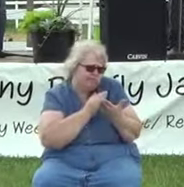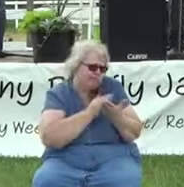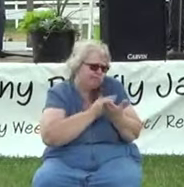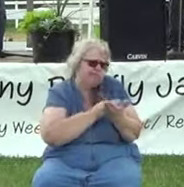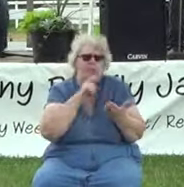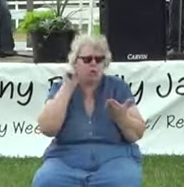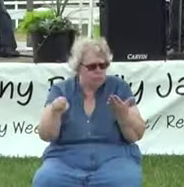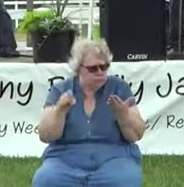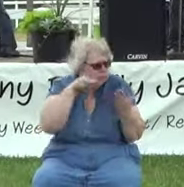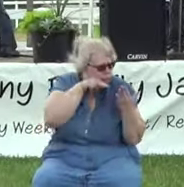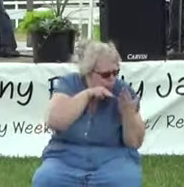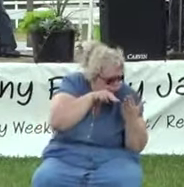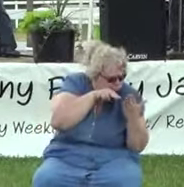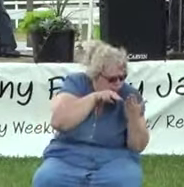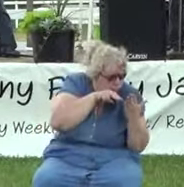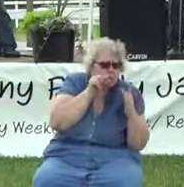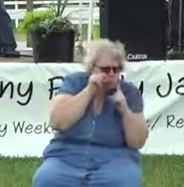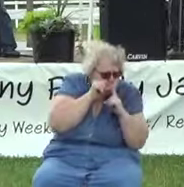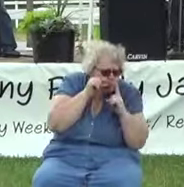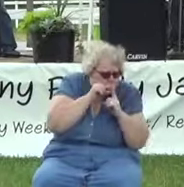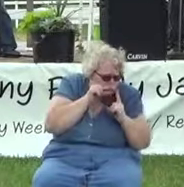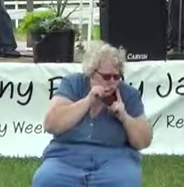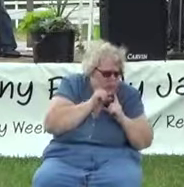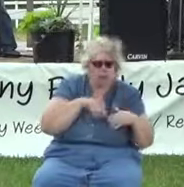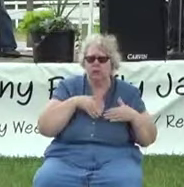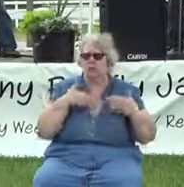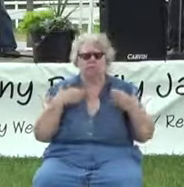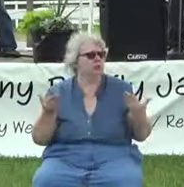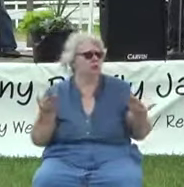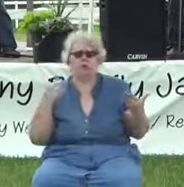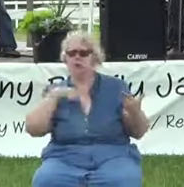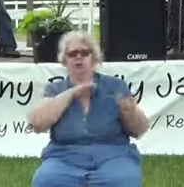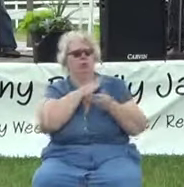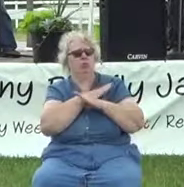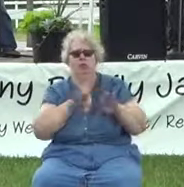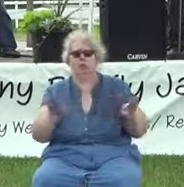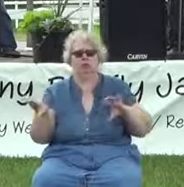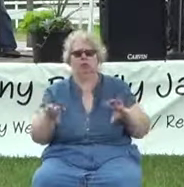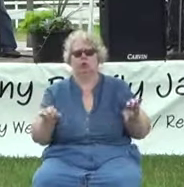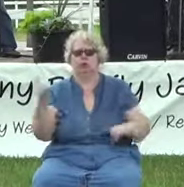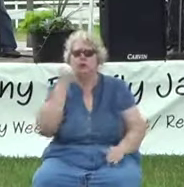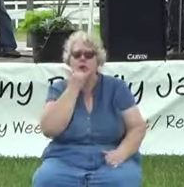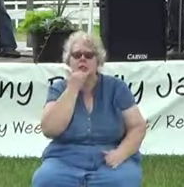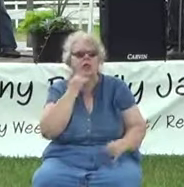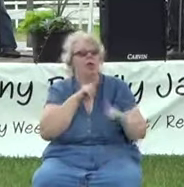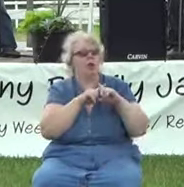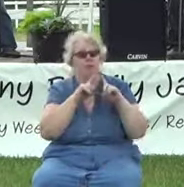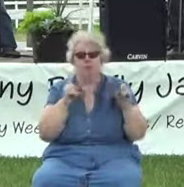for word so we don't make a mistake. But you know what? The Holy Spirit won't allow us to make a mistake.